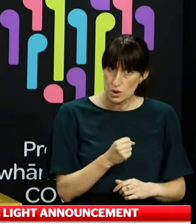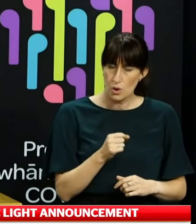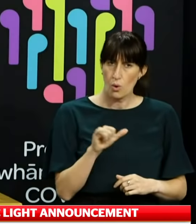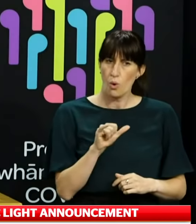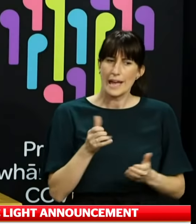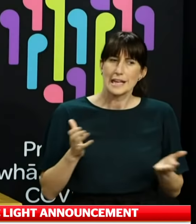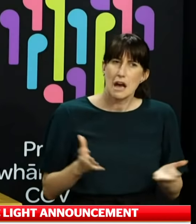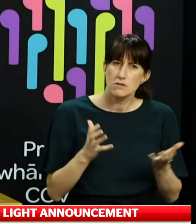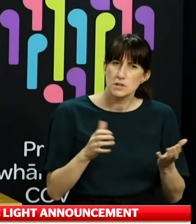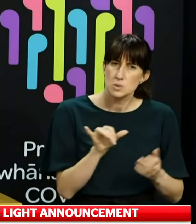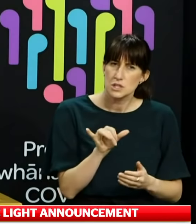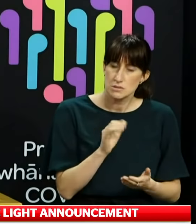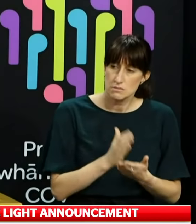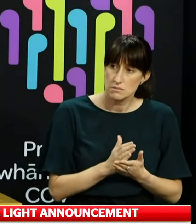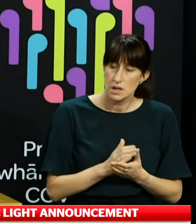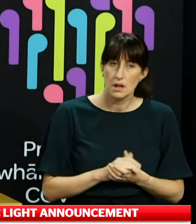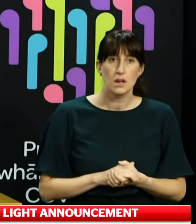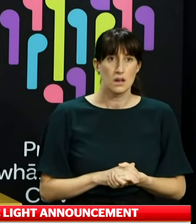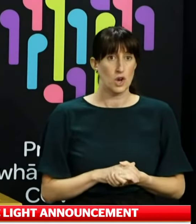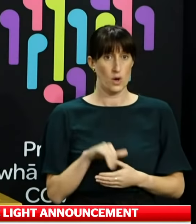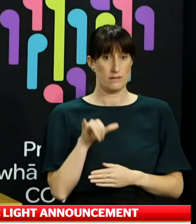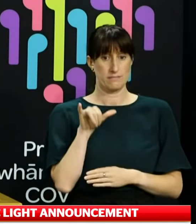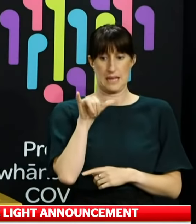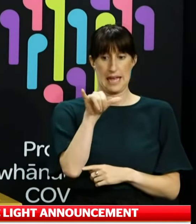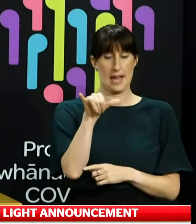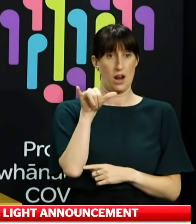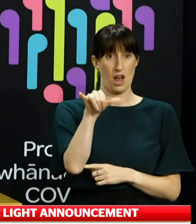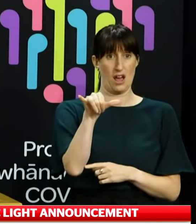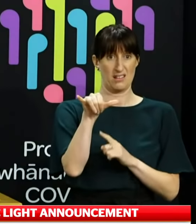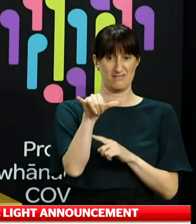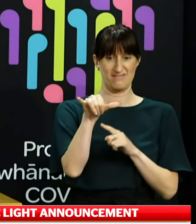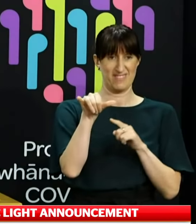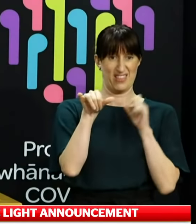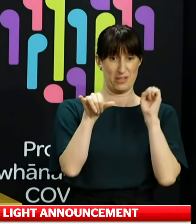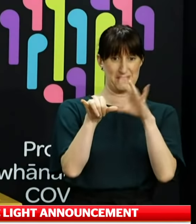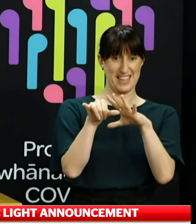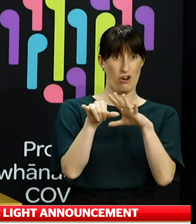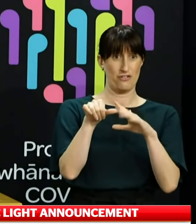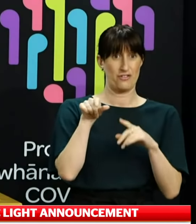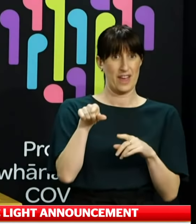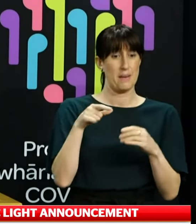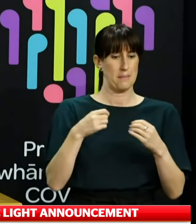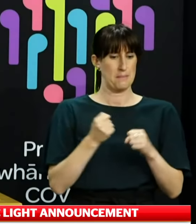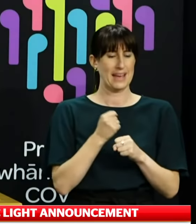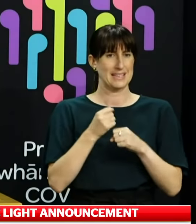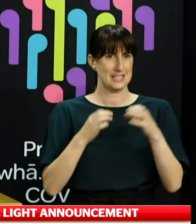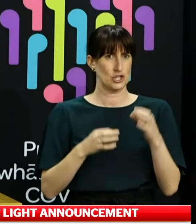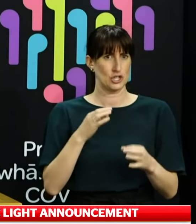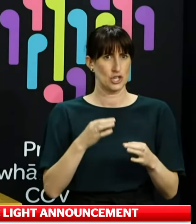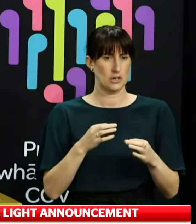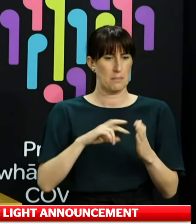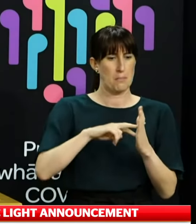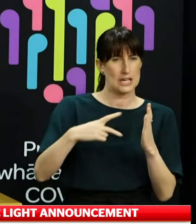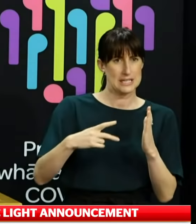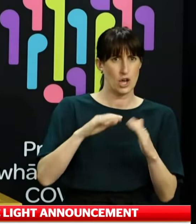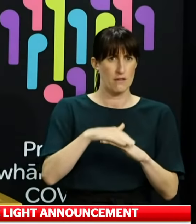encouraged? Ultimately, airlines, of course, can set their own policies around vaccination and mask